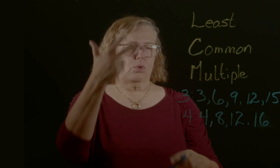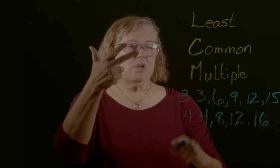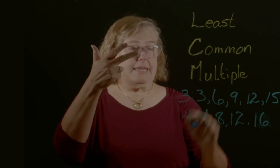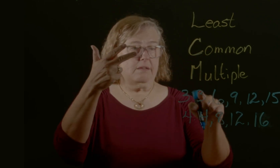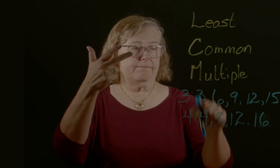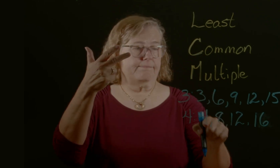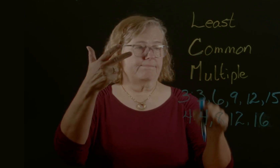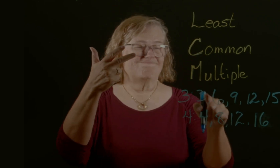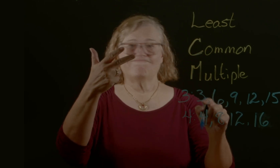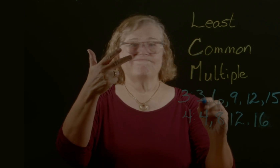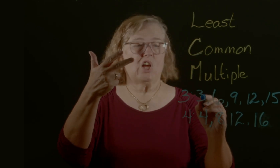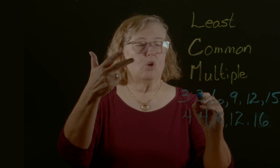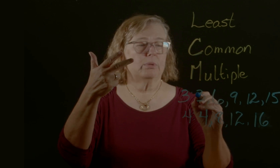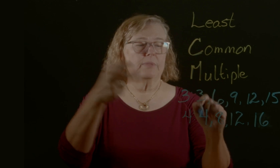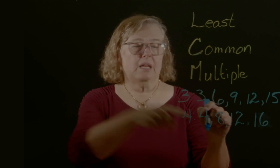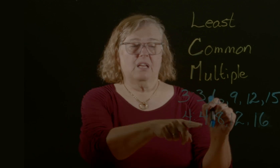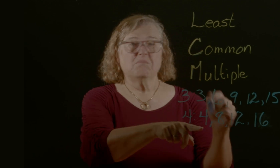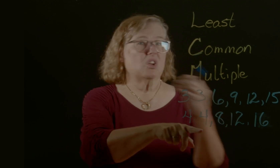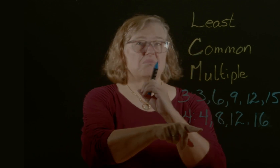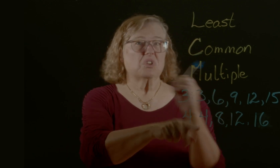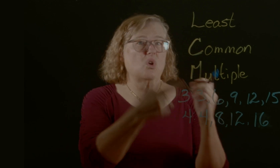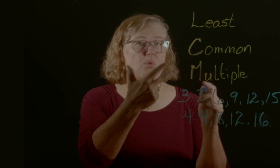3, nope, they both don't have 3.